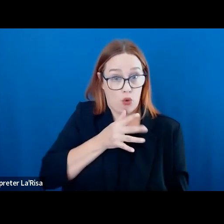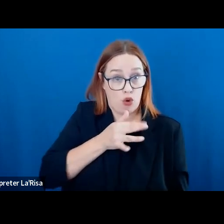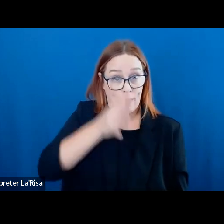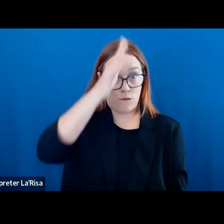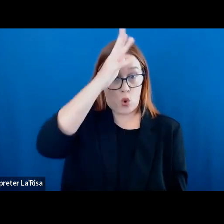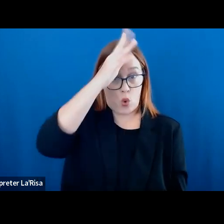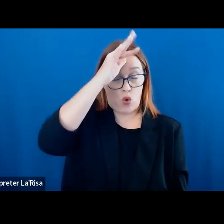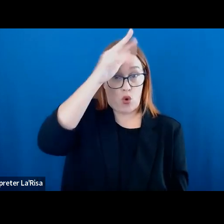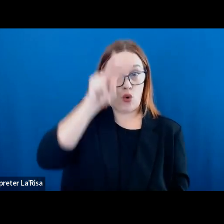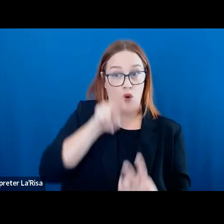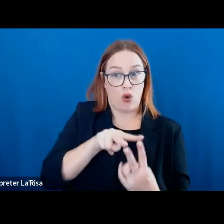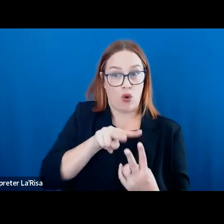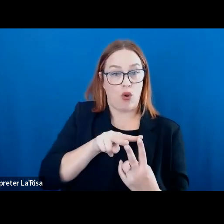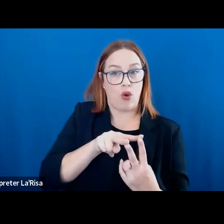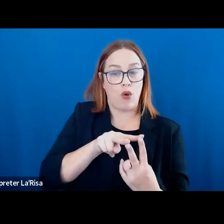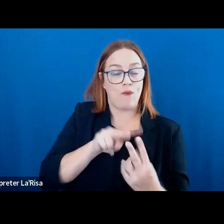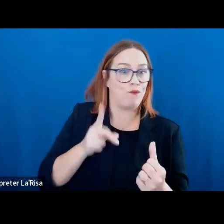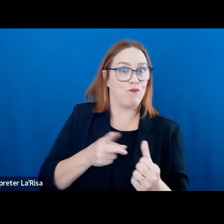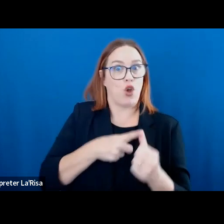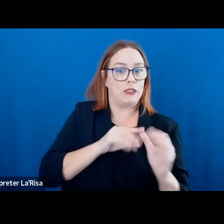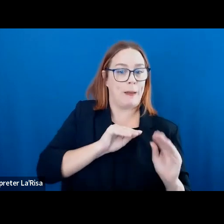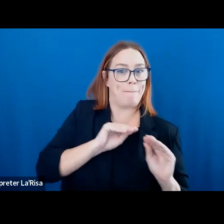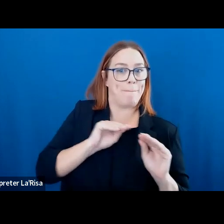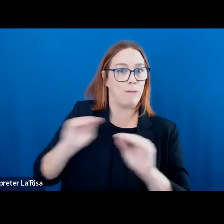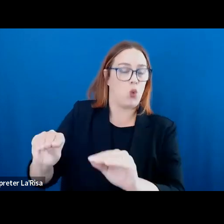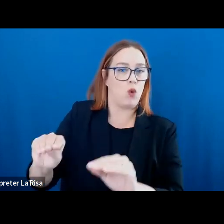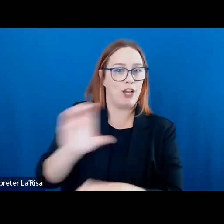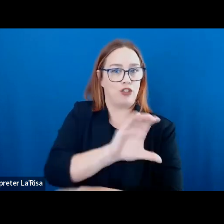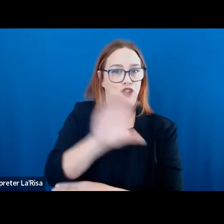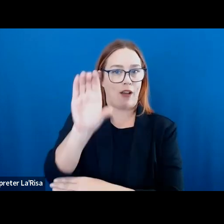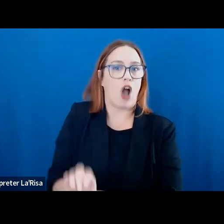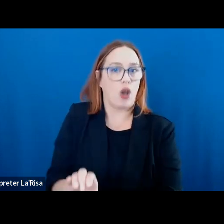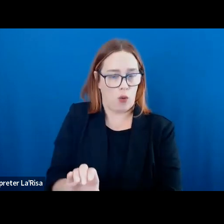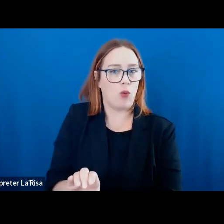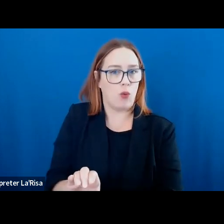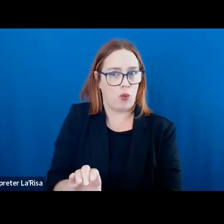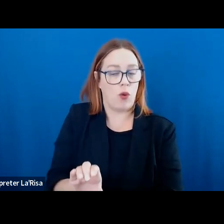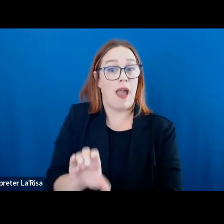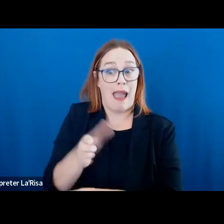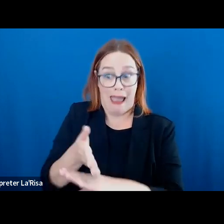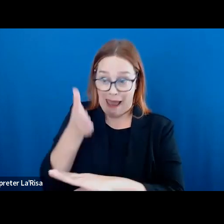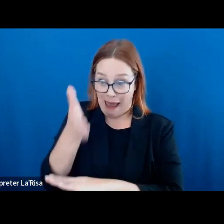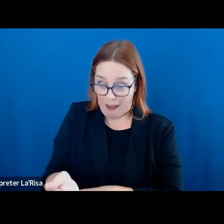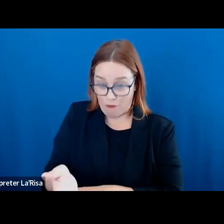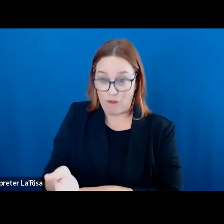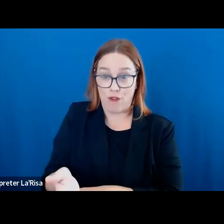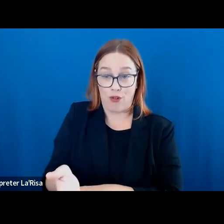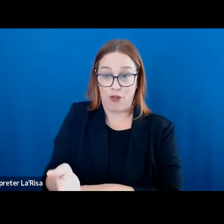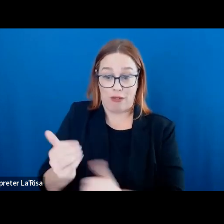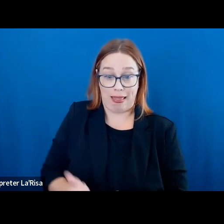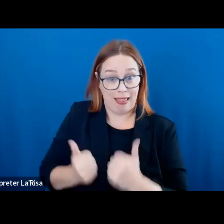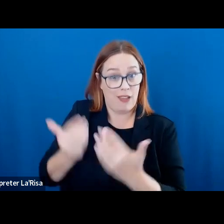father first moved to Chicago and then moved to